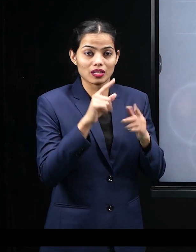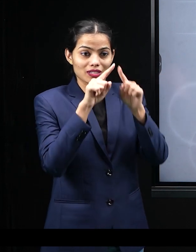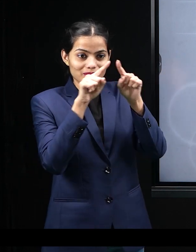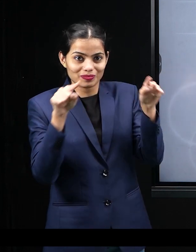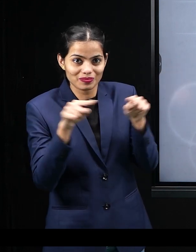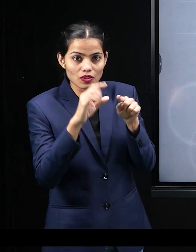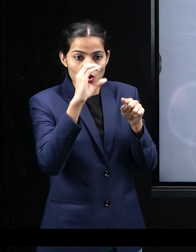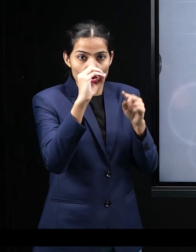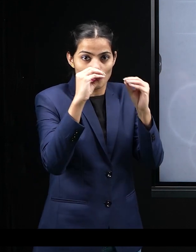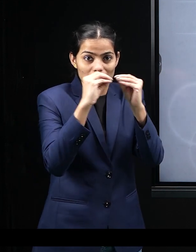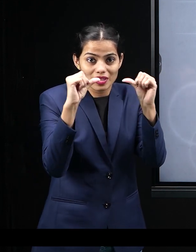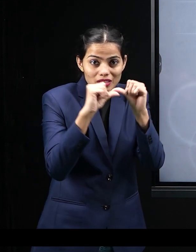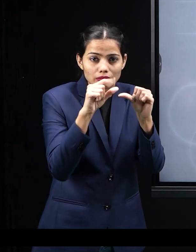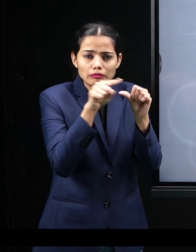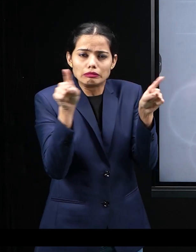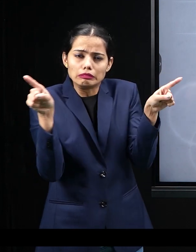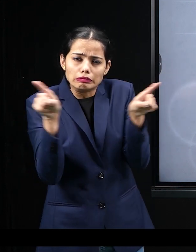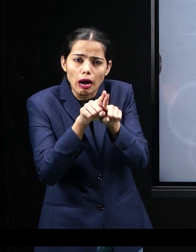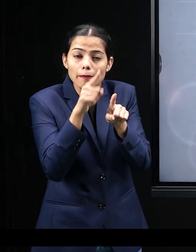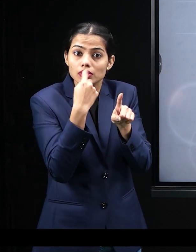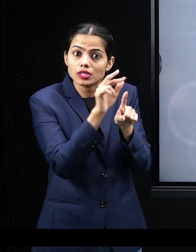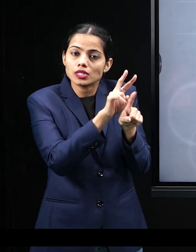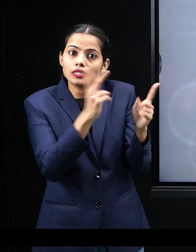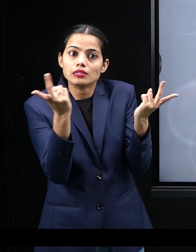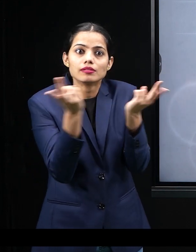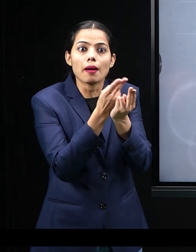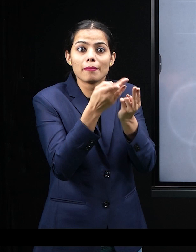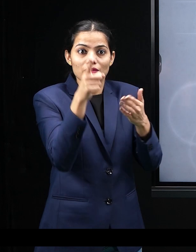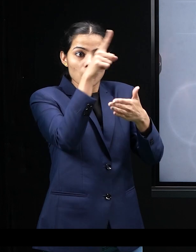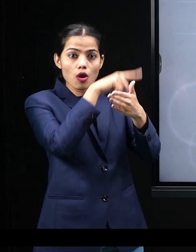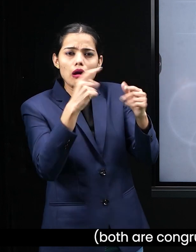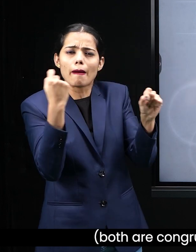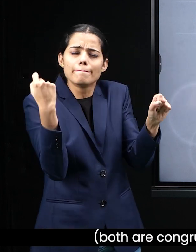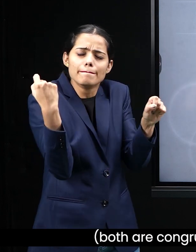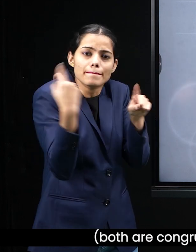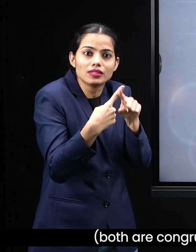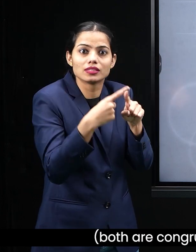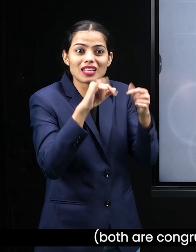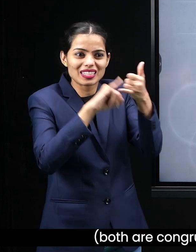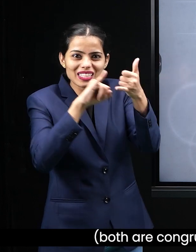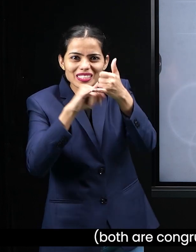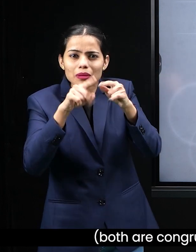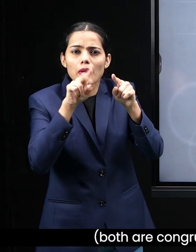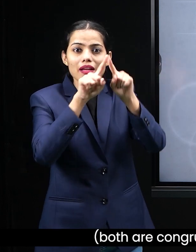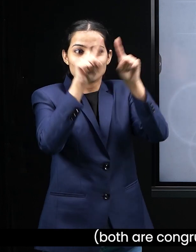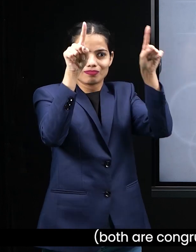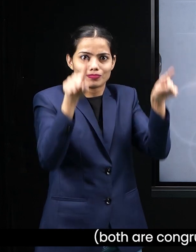Hence, triangle OBA congruent triangle OBC, both are congruent by the